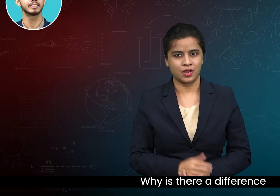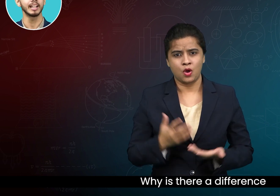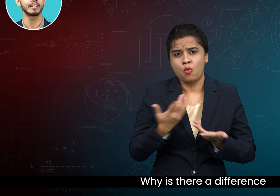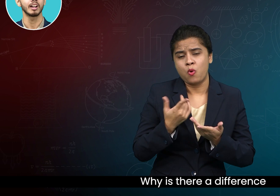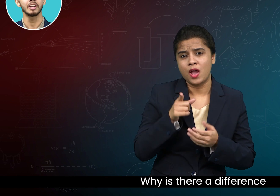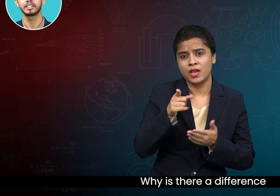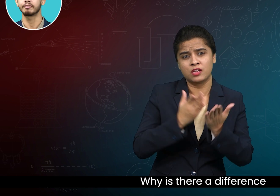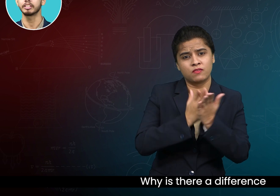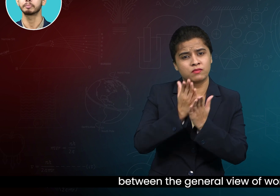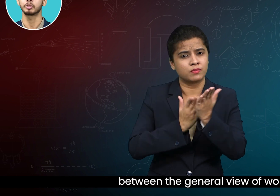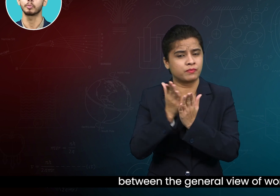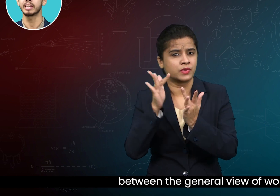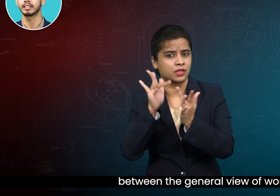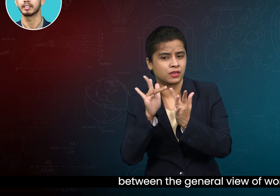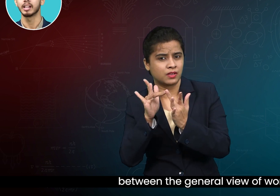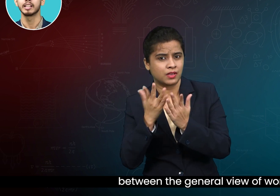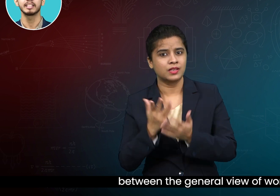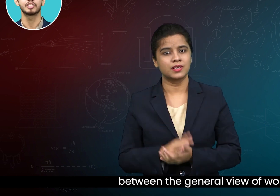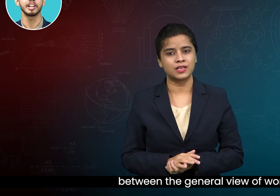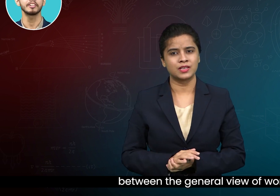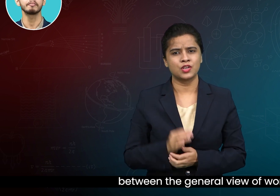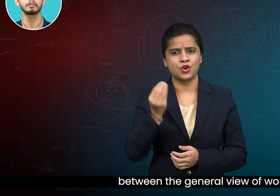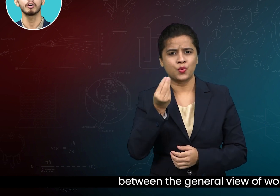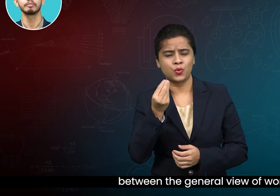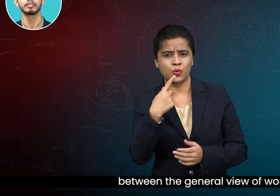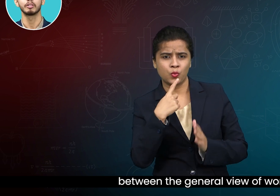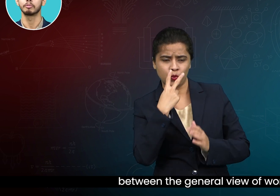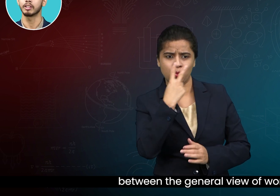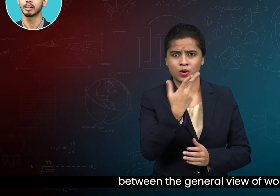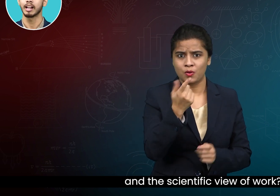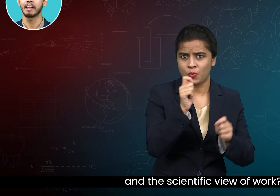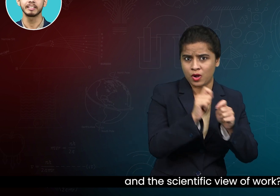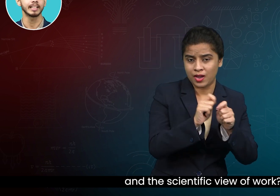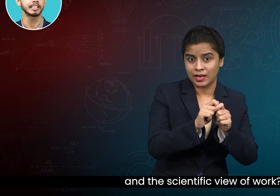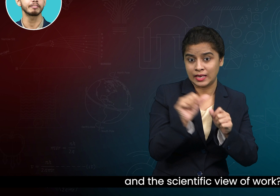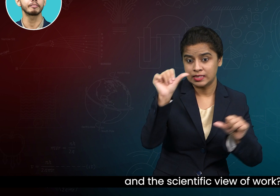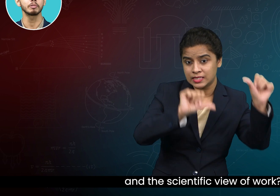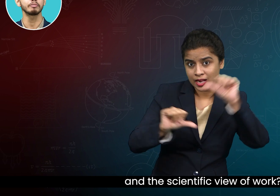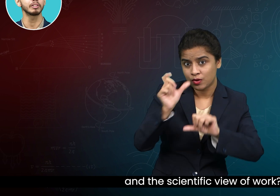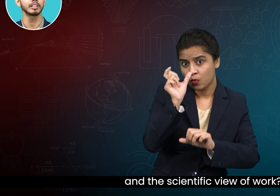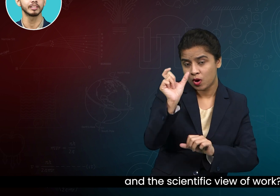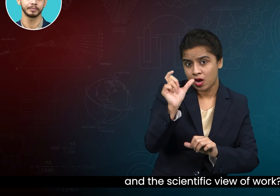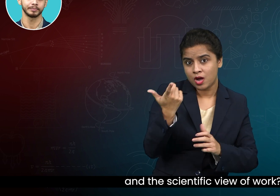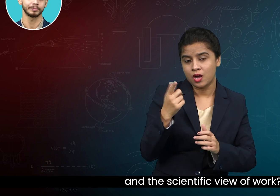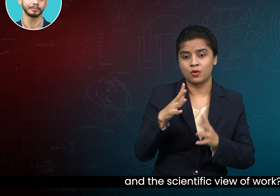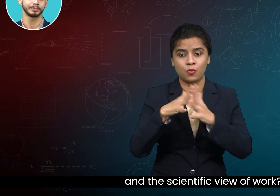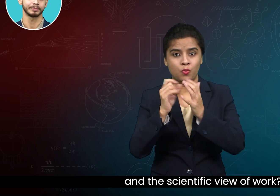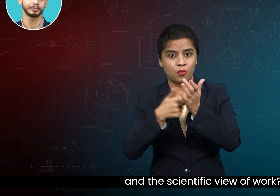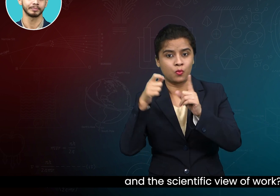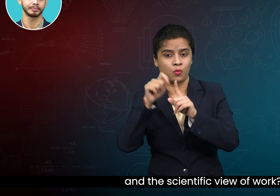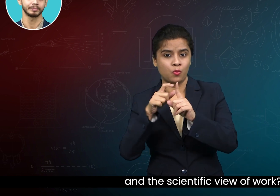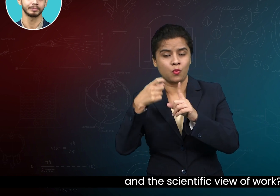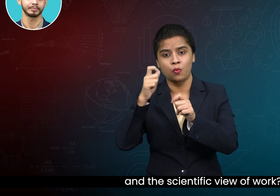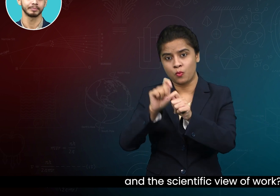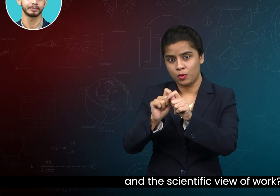Why is there a difference between the general view of work and the scientific view of work?